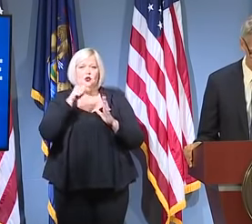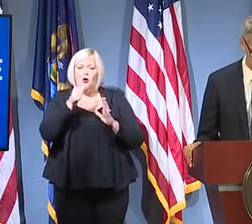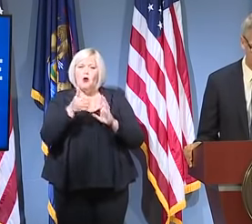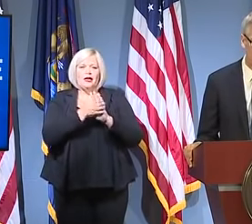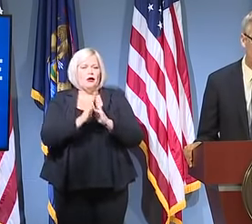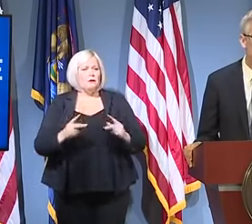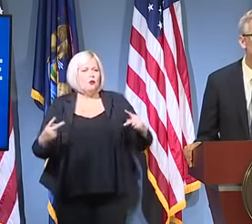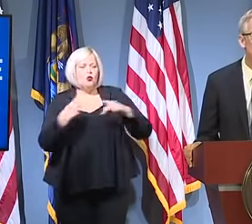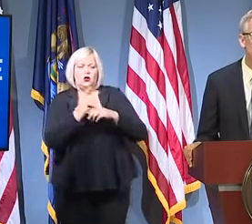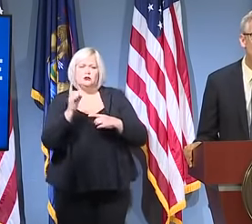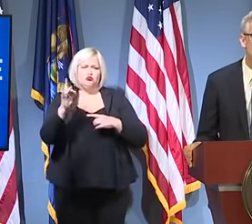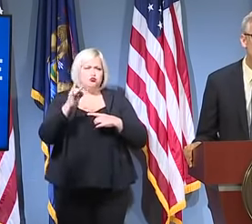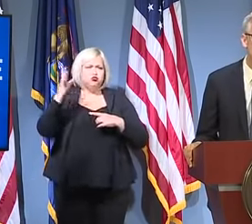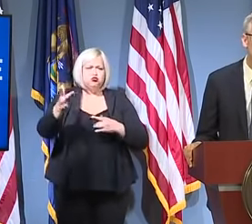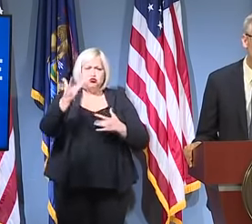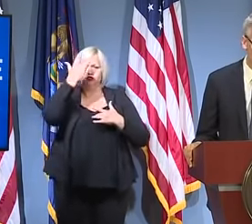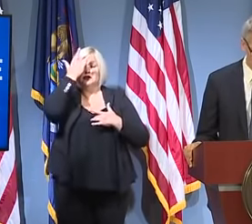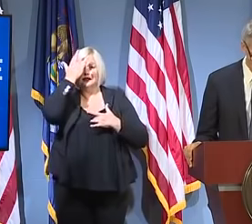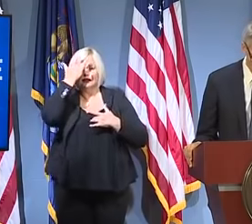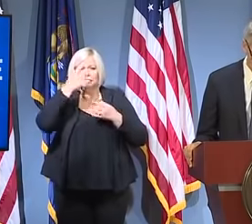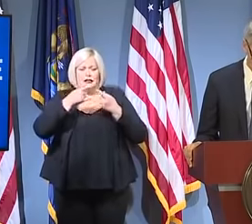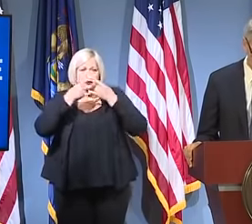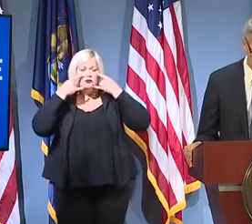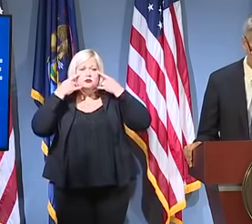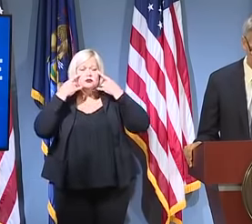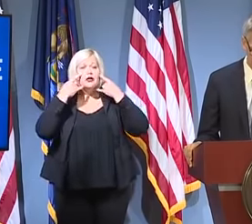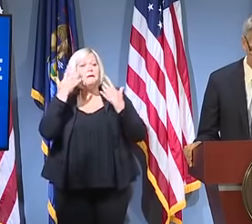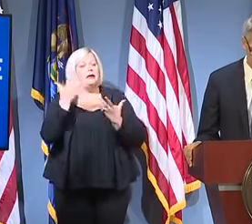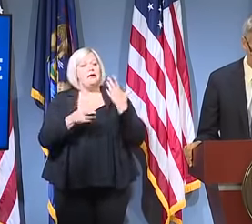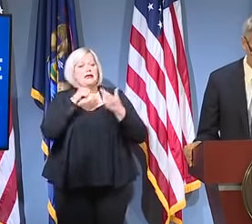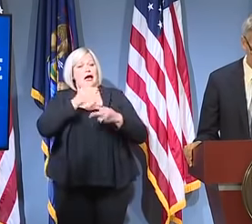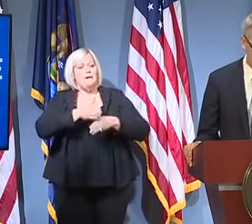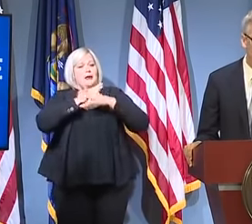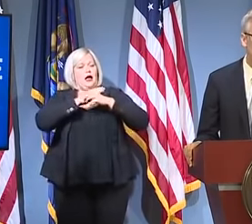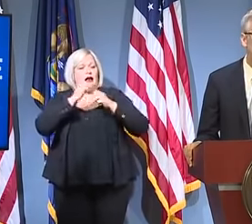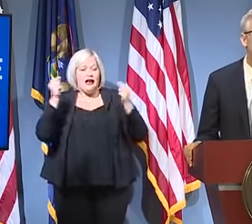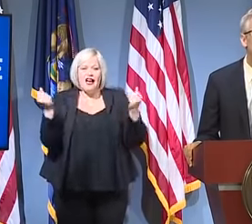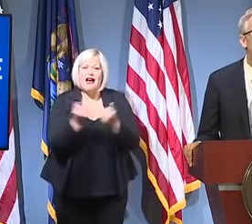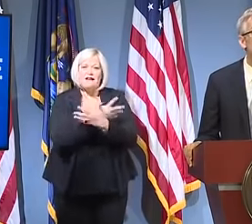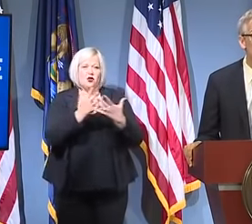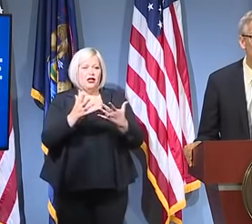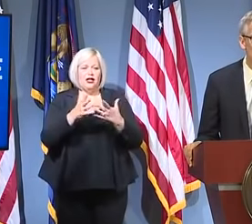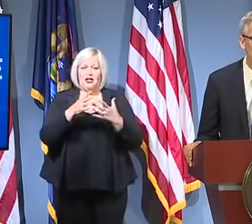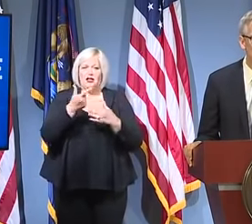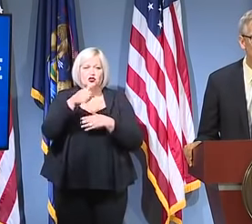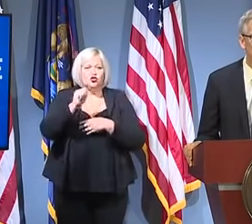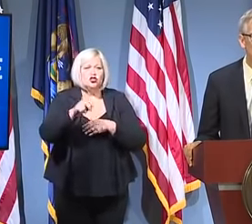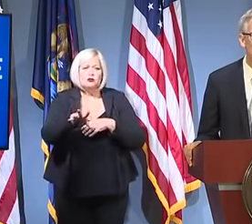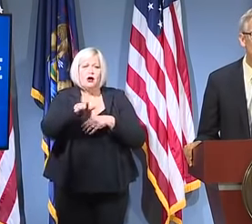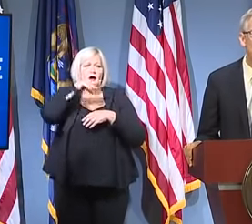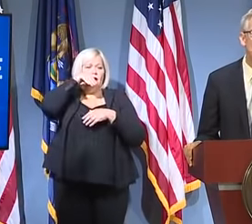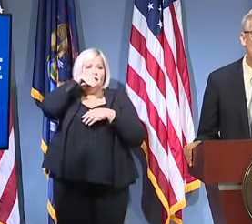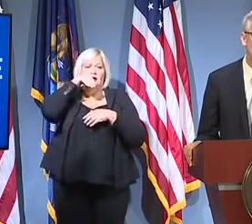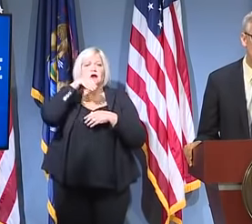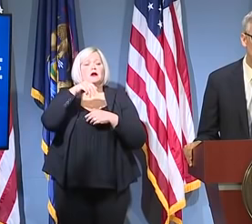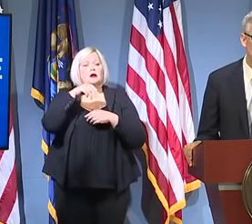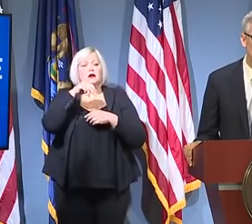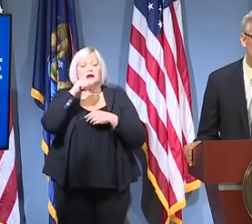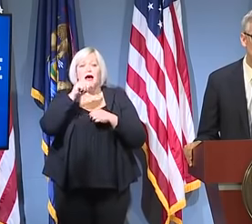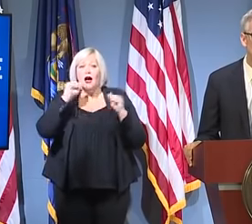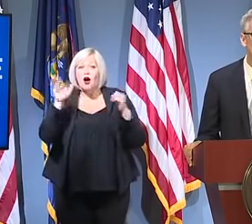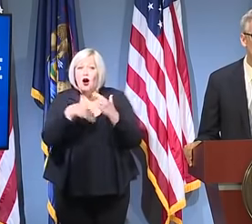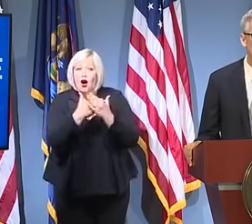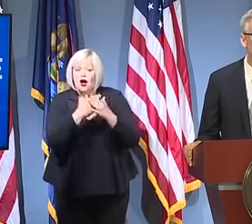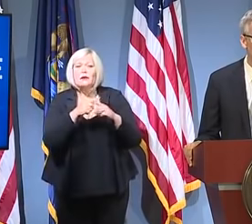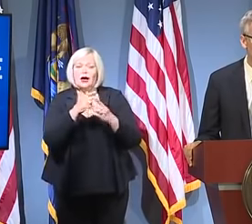form. Even if the mask doesn't block all droplets from getting to you, it can block some of them. And that can make the